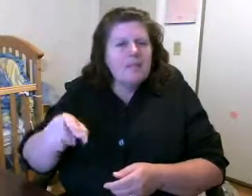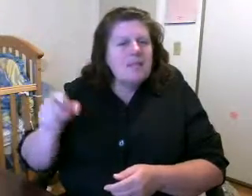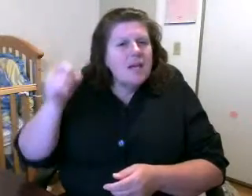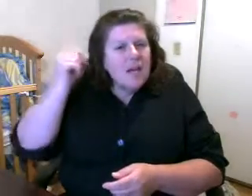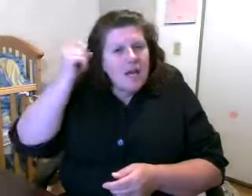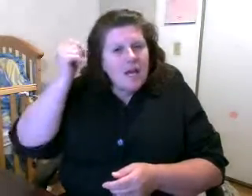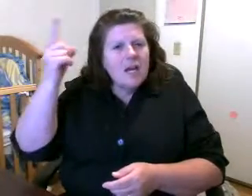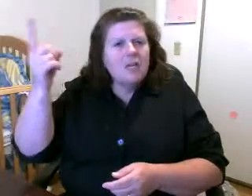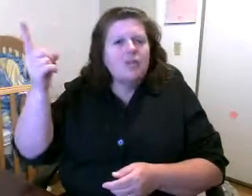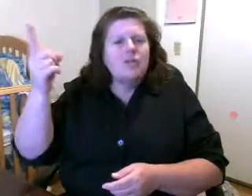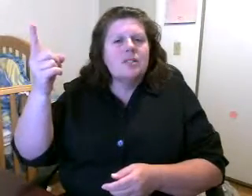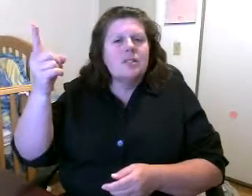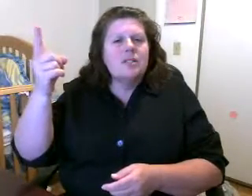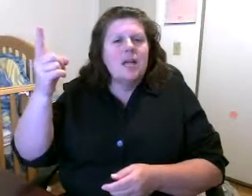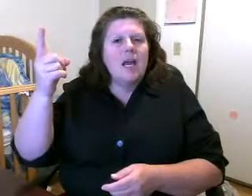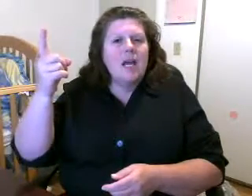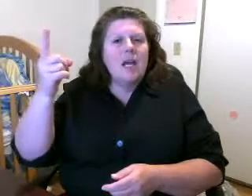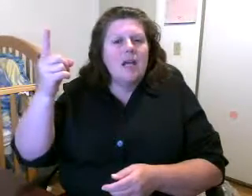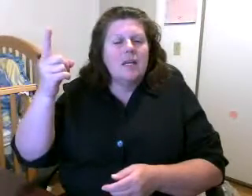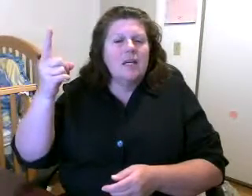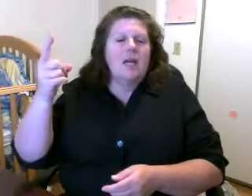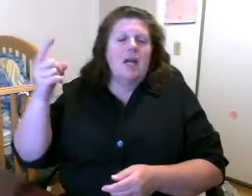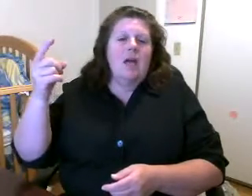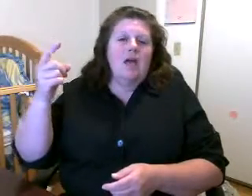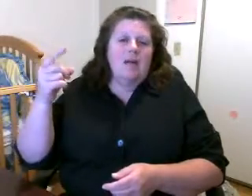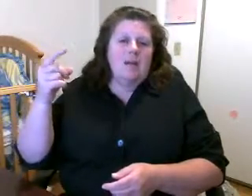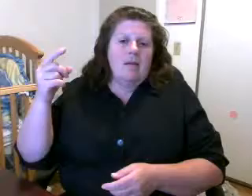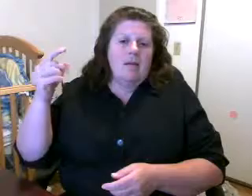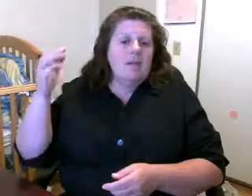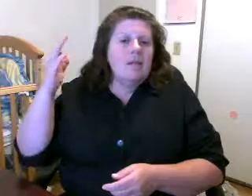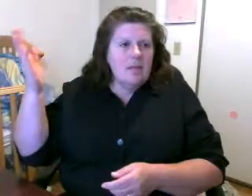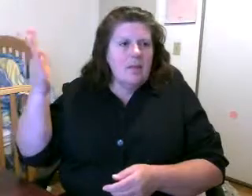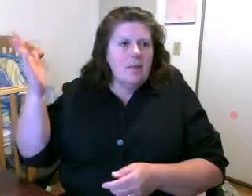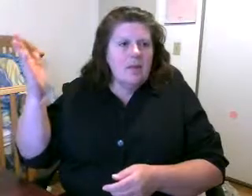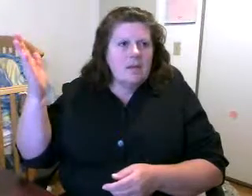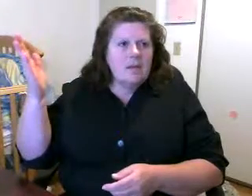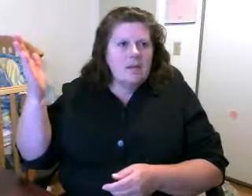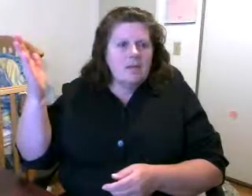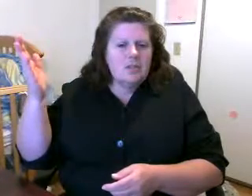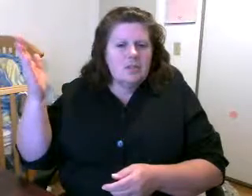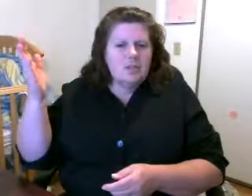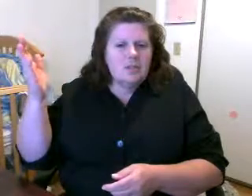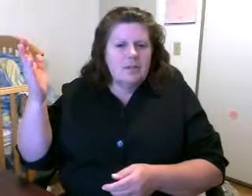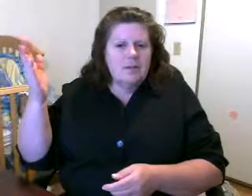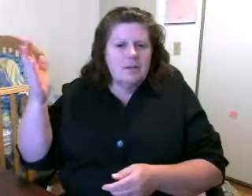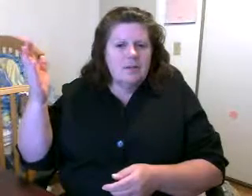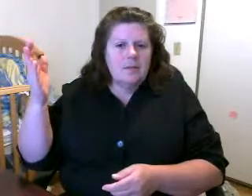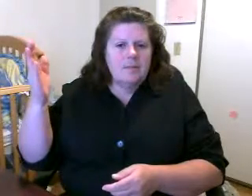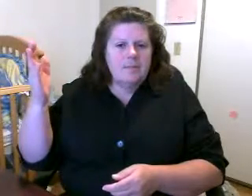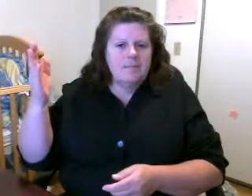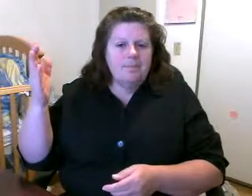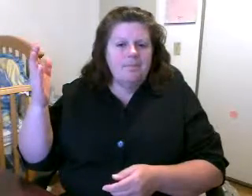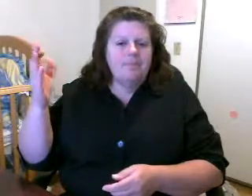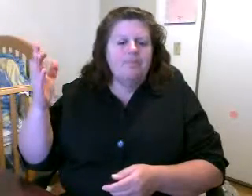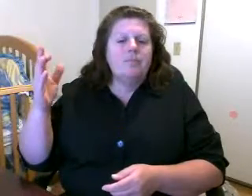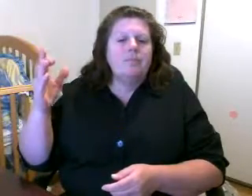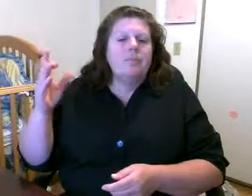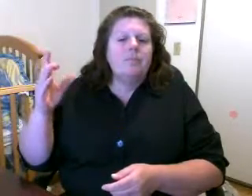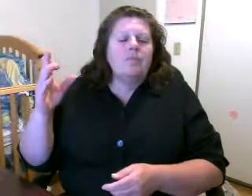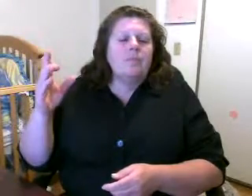with which it's being delivered, the message. Okay, so you're also going to be working, you need to